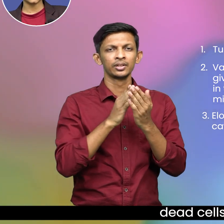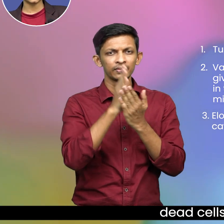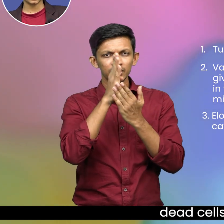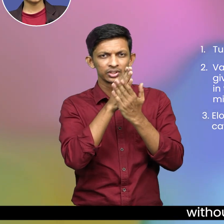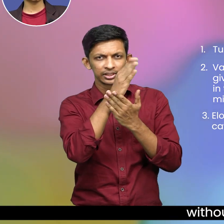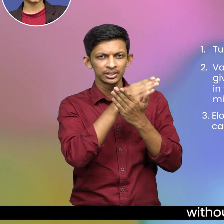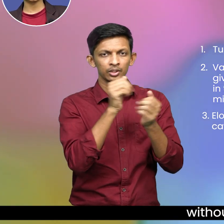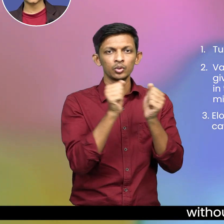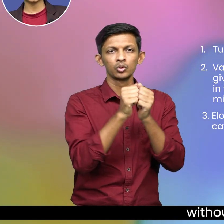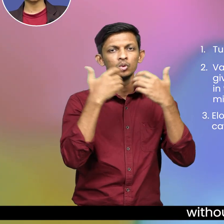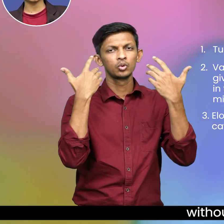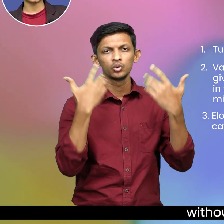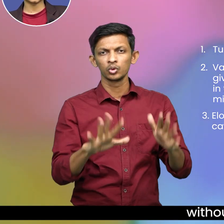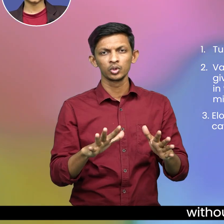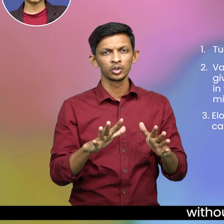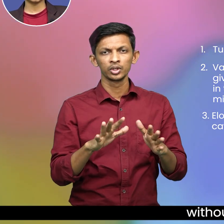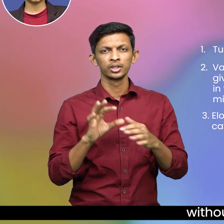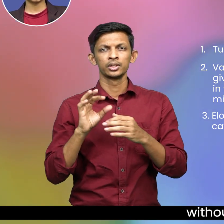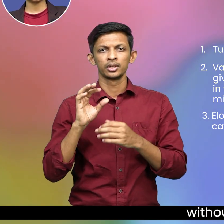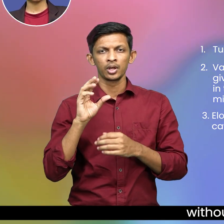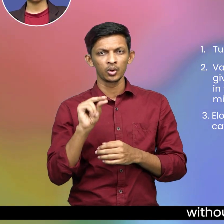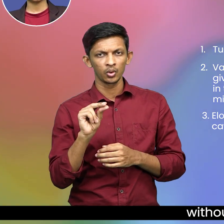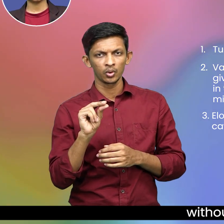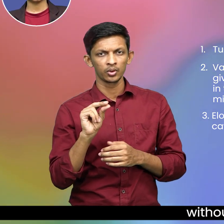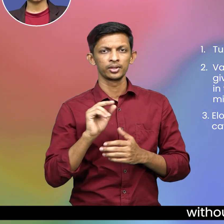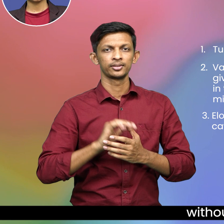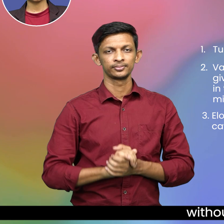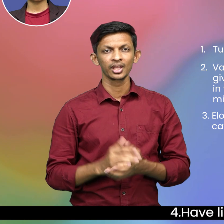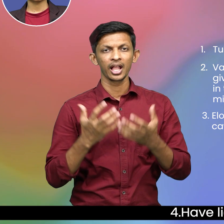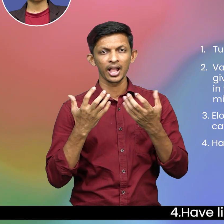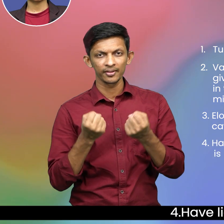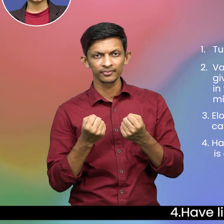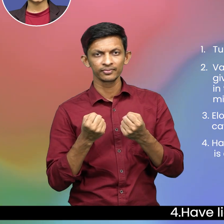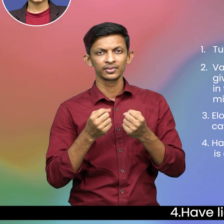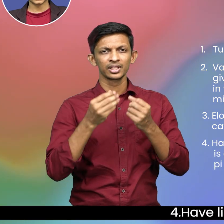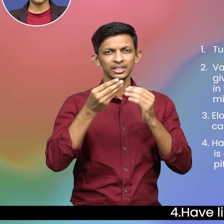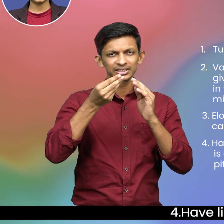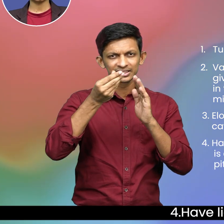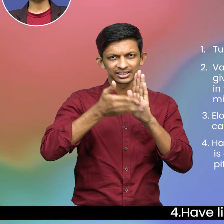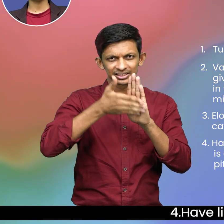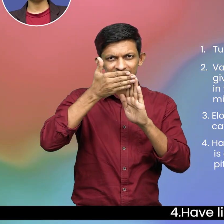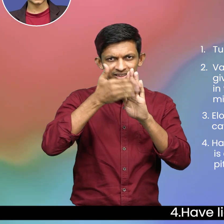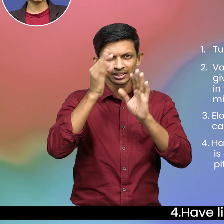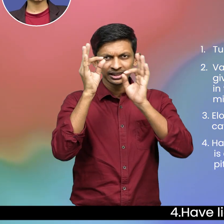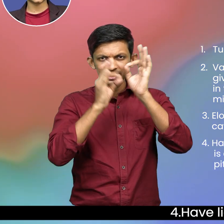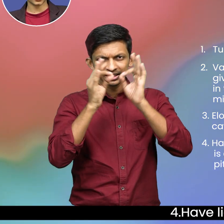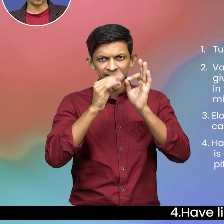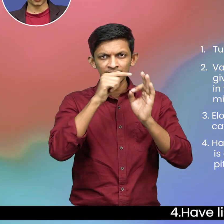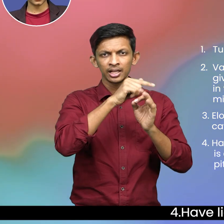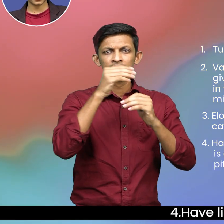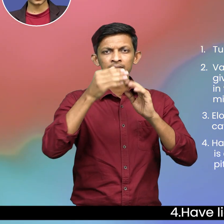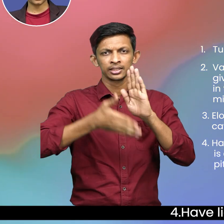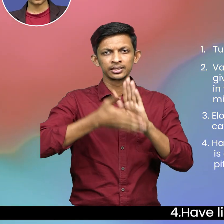cavities without any content. have lignified